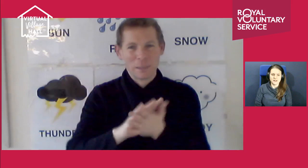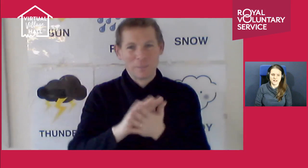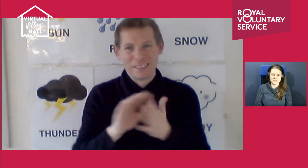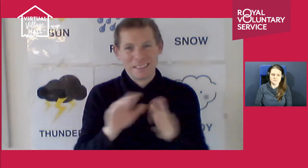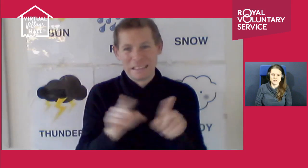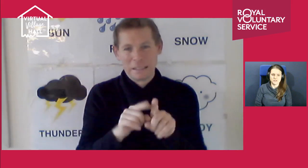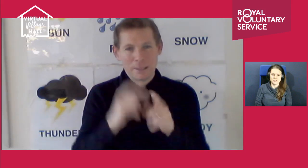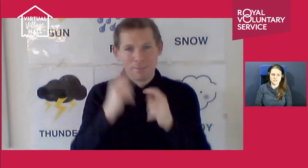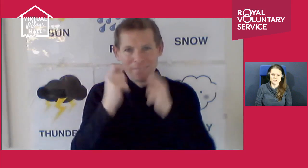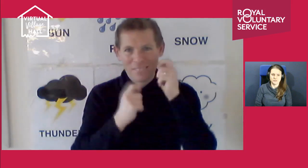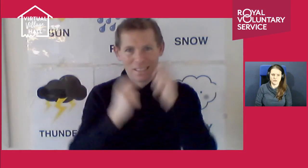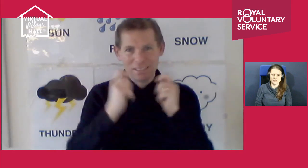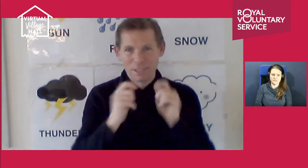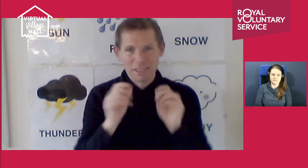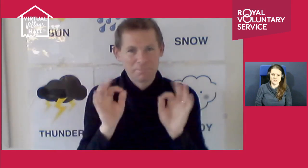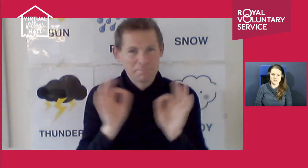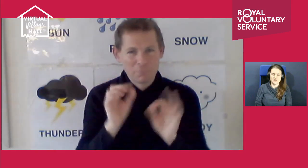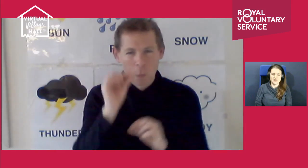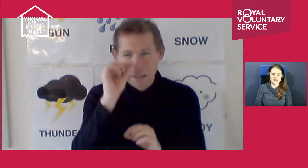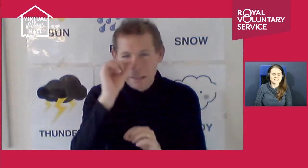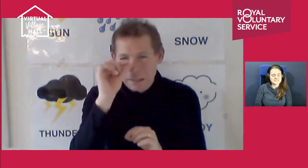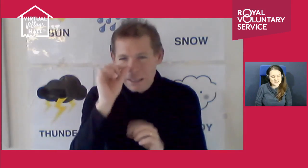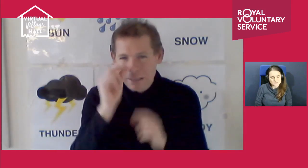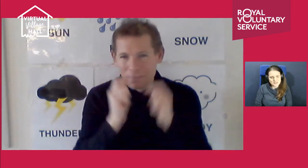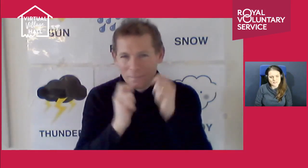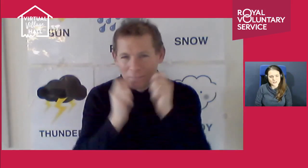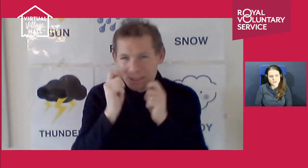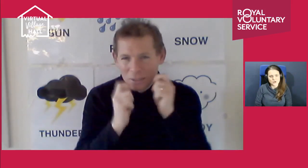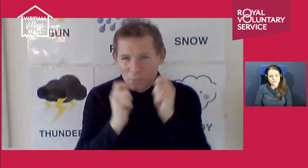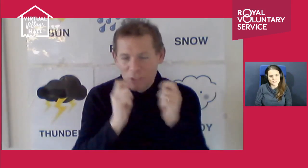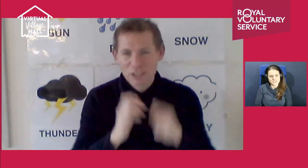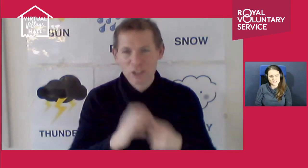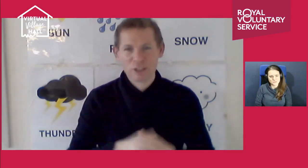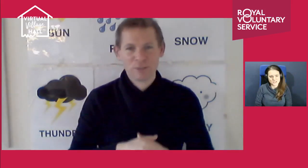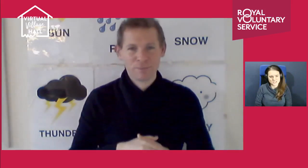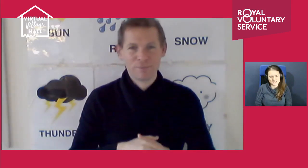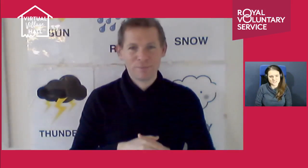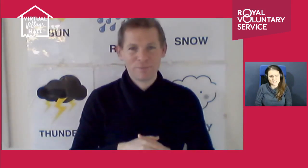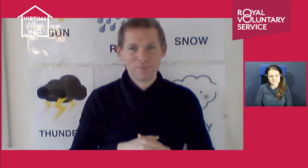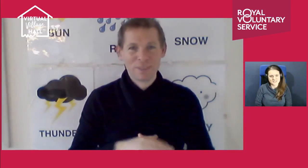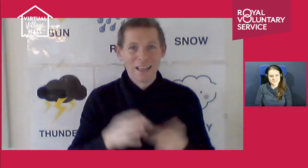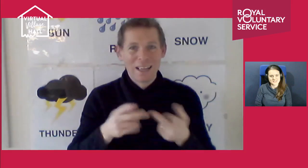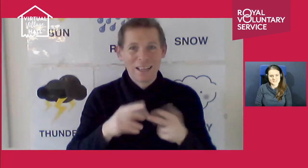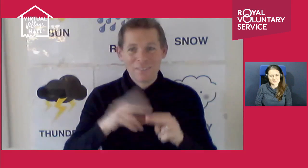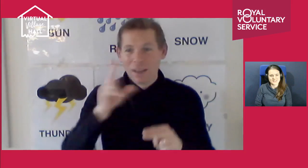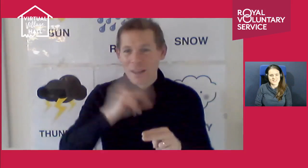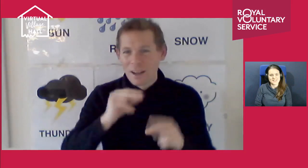plain, flat, monotonous voice, it's the same as having no facial expressions.